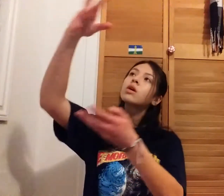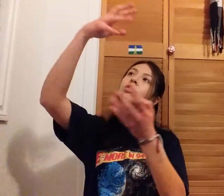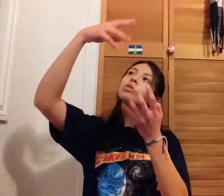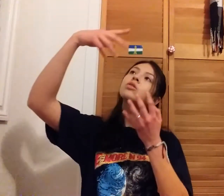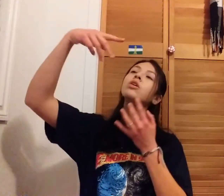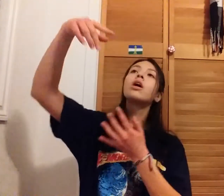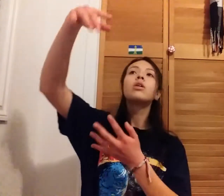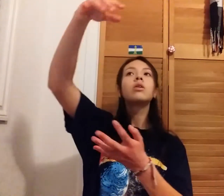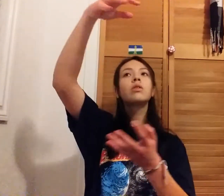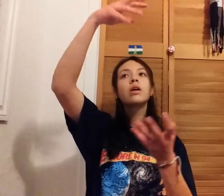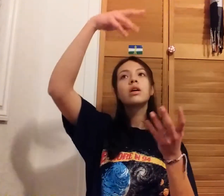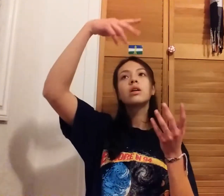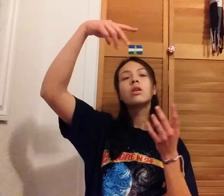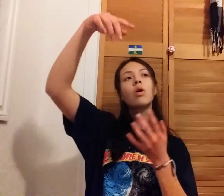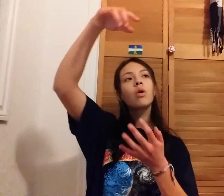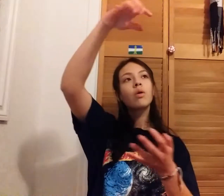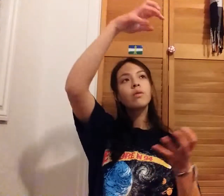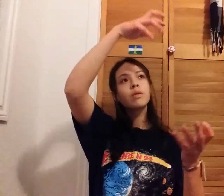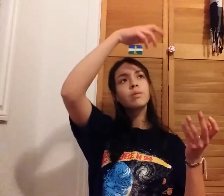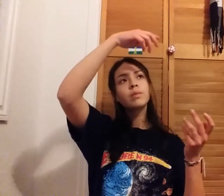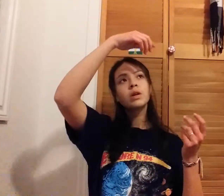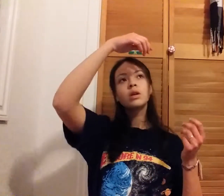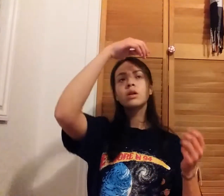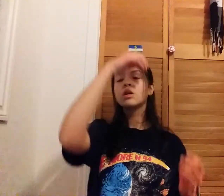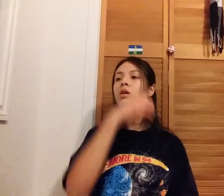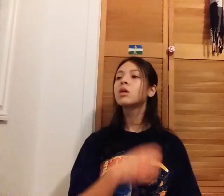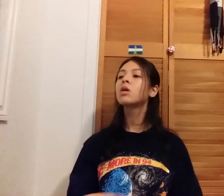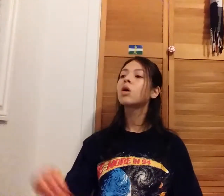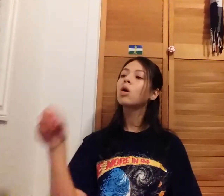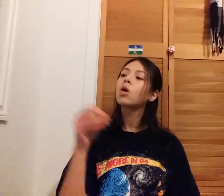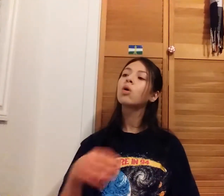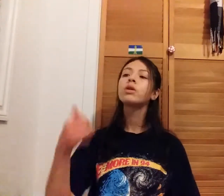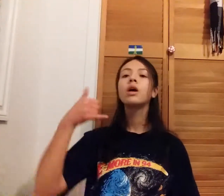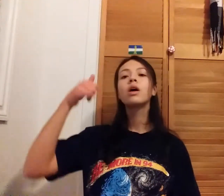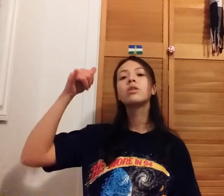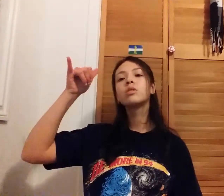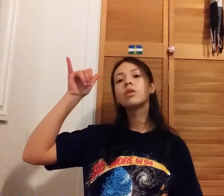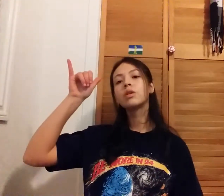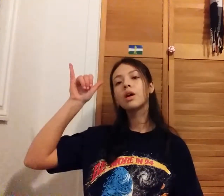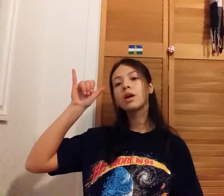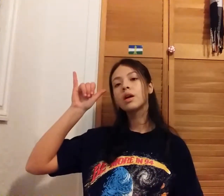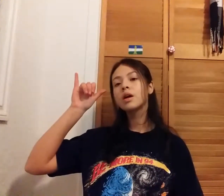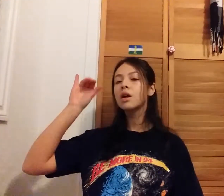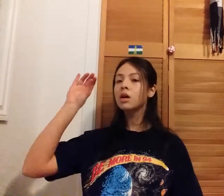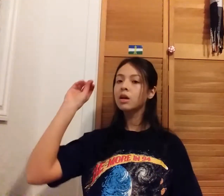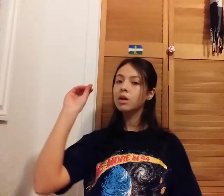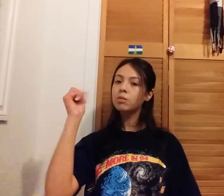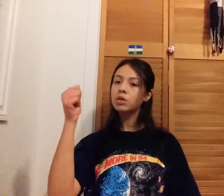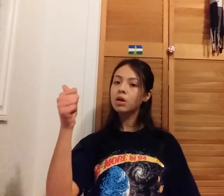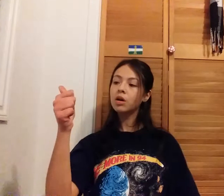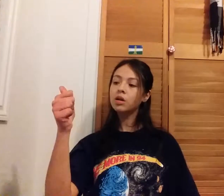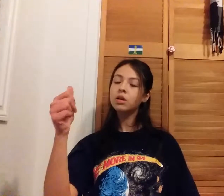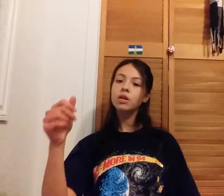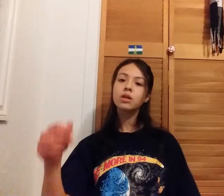There's a shadow hanging over me. Oh, yesterday came